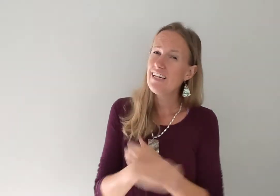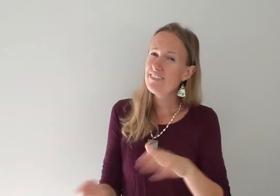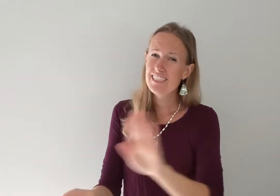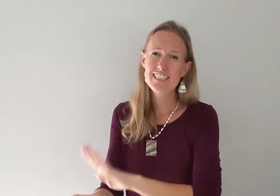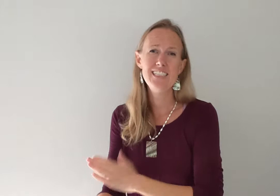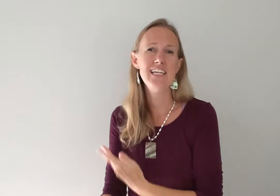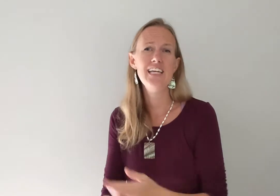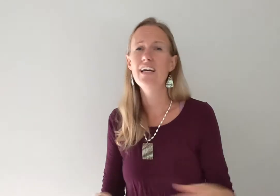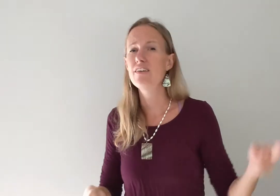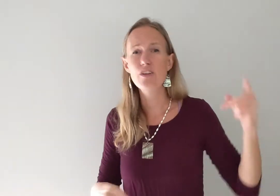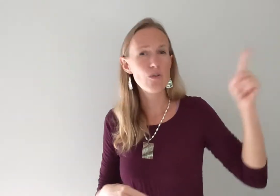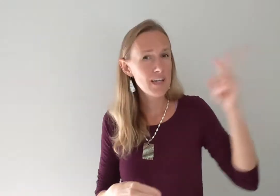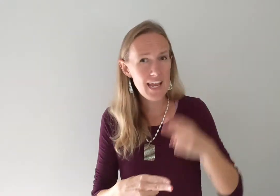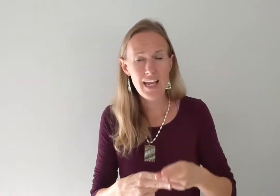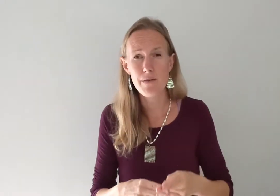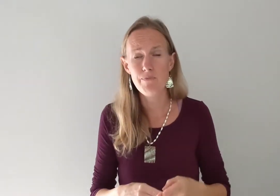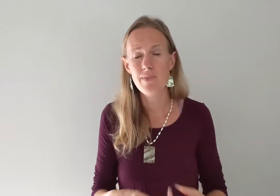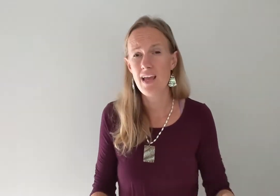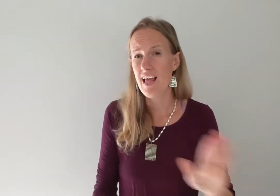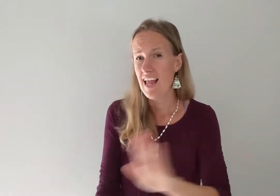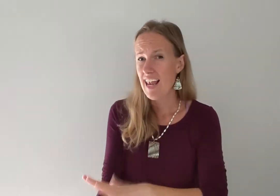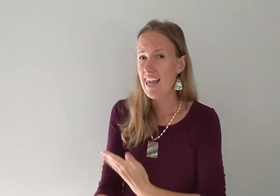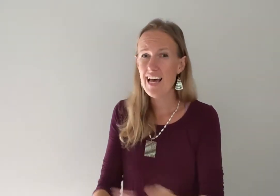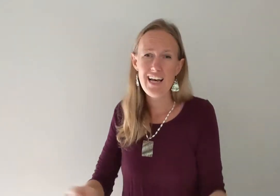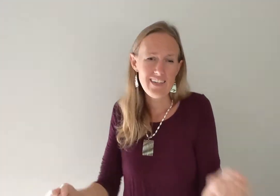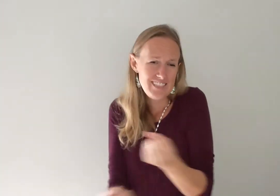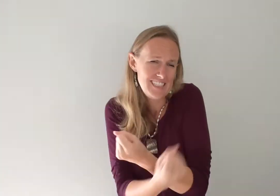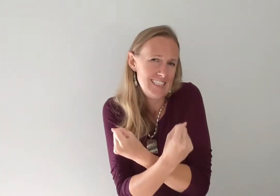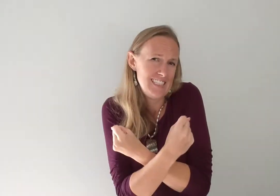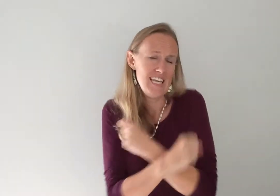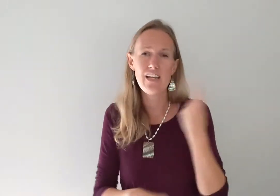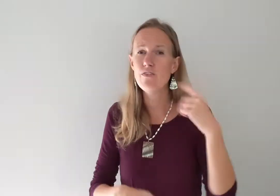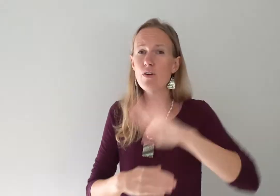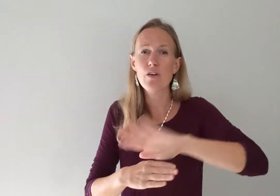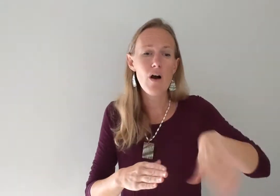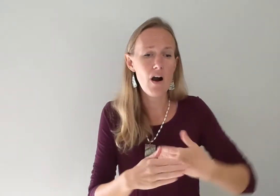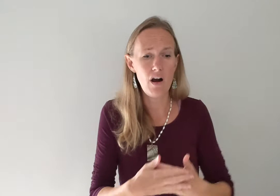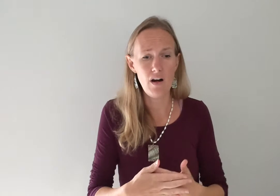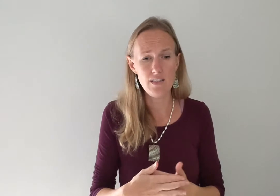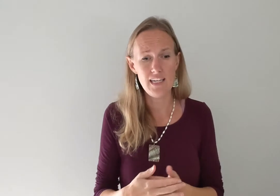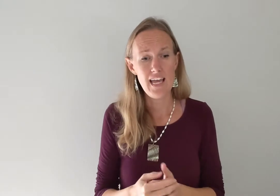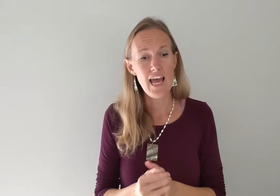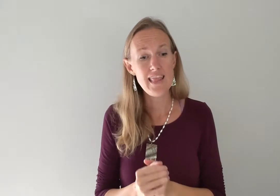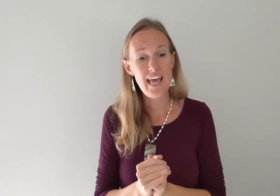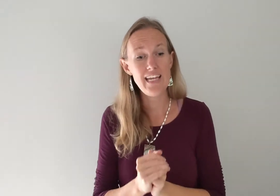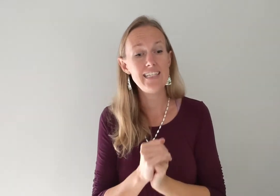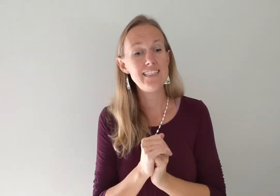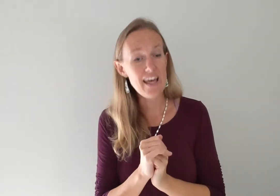to sing of your name. Love to sing for you all. And then death could